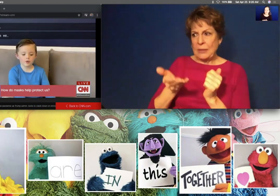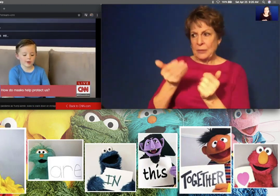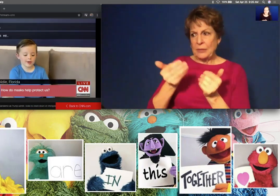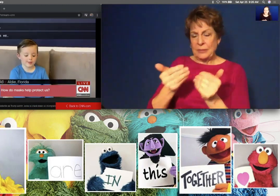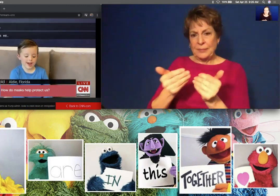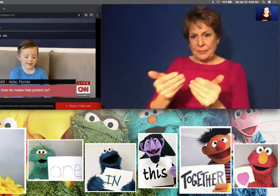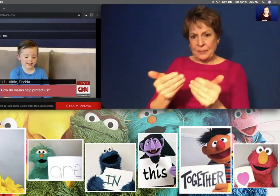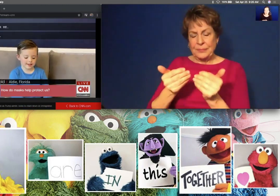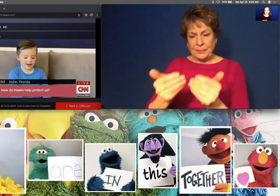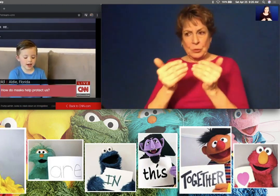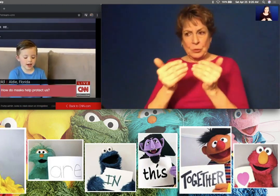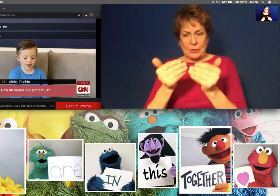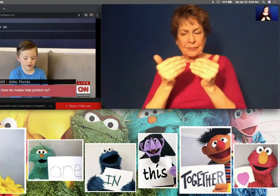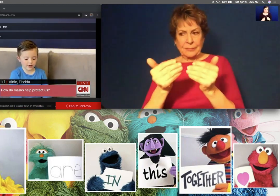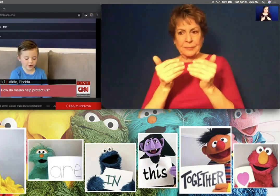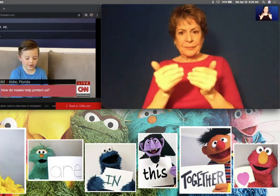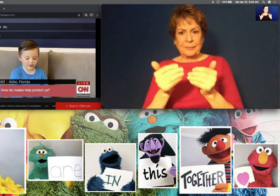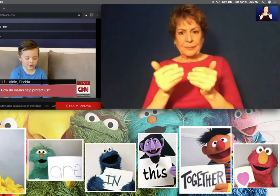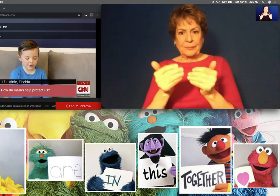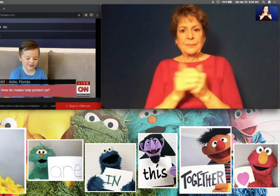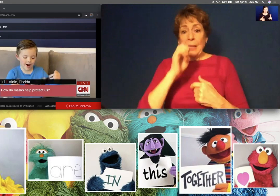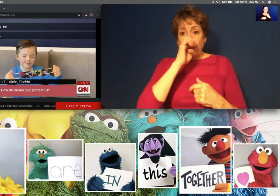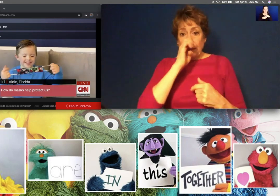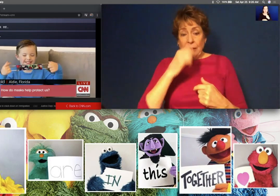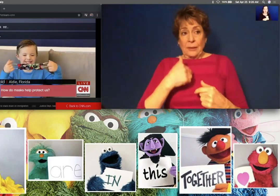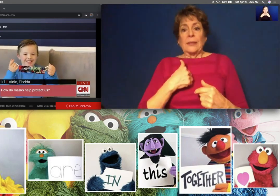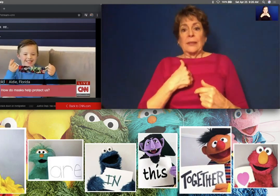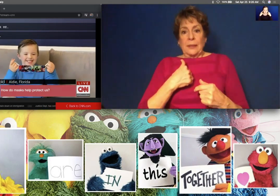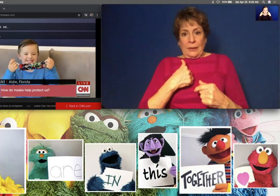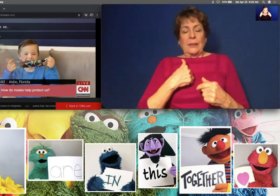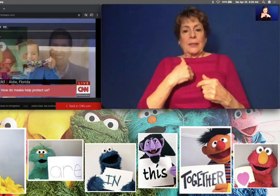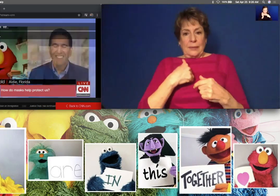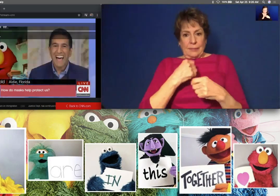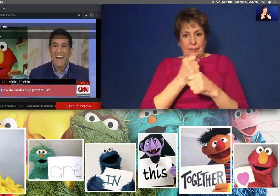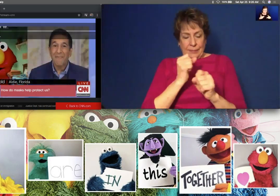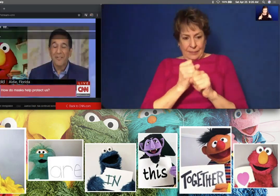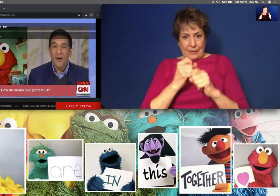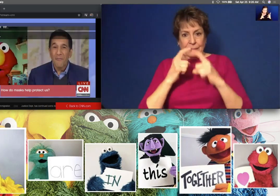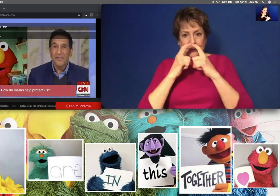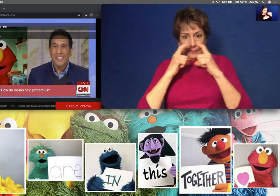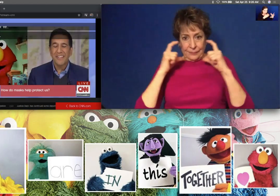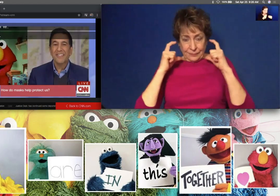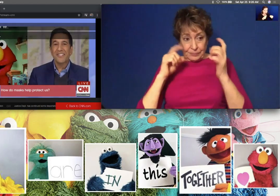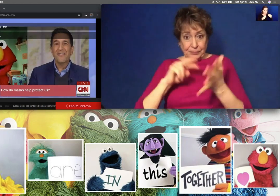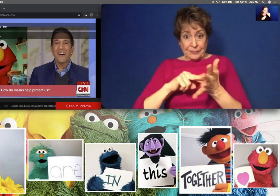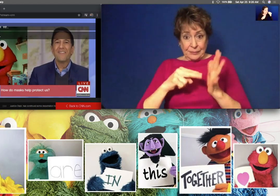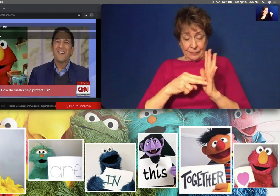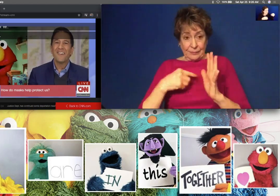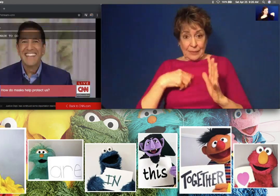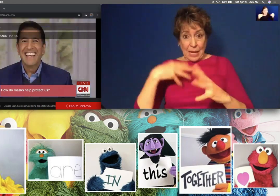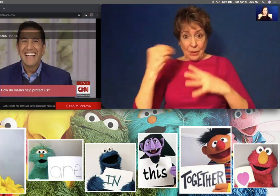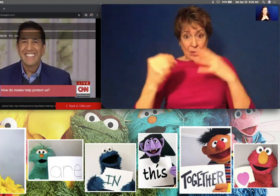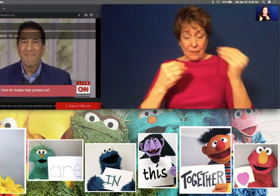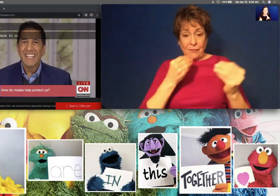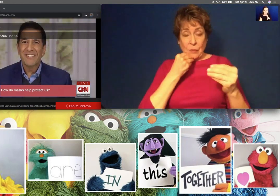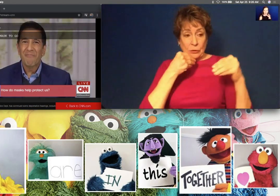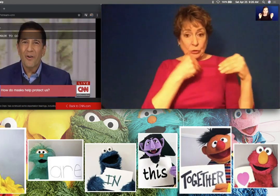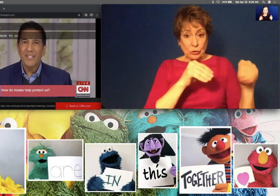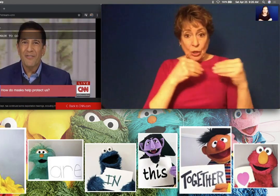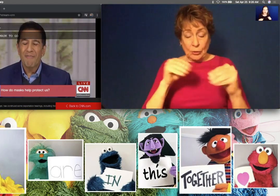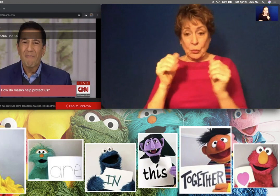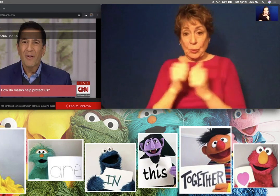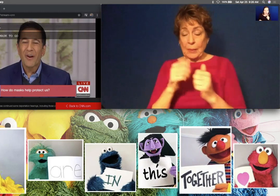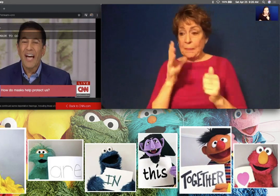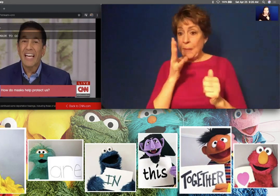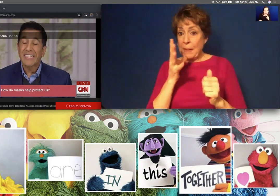a homemade mask, can I go to the store with Mom? Wow, Edward's almost as cute as you, Elmo. It's